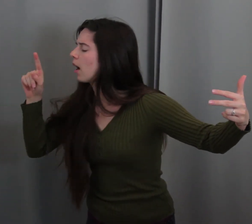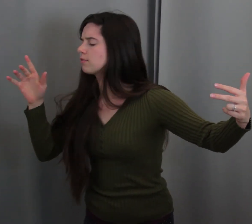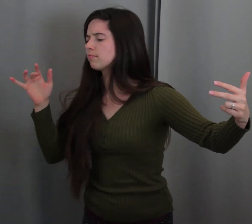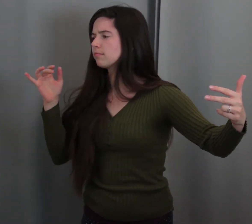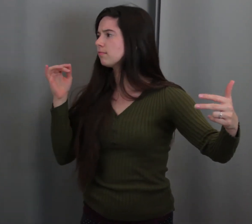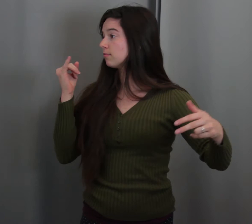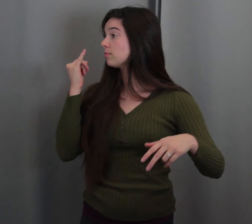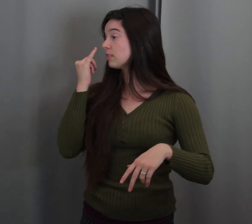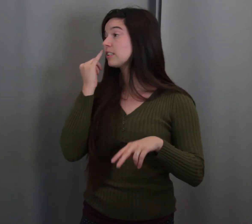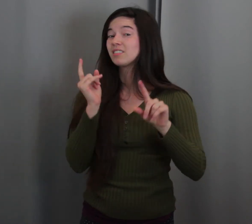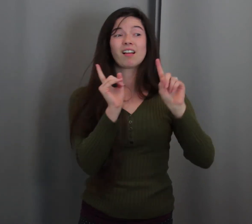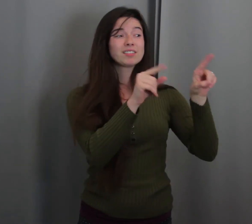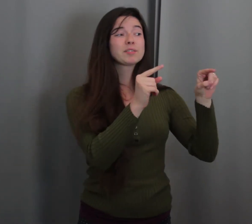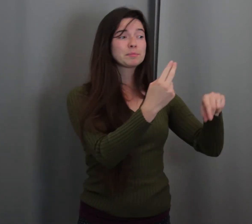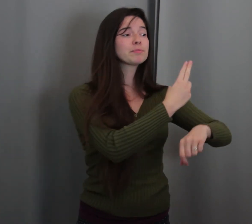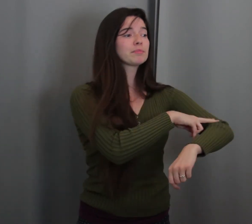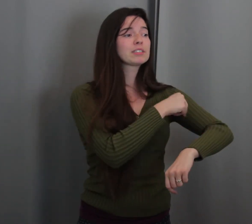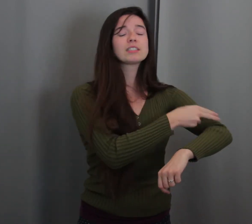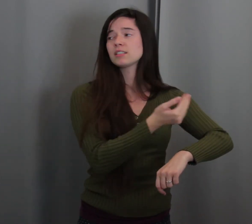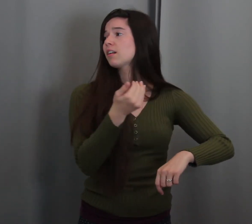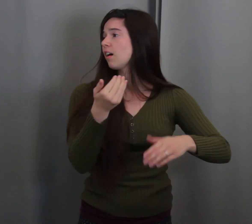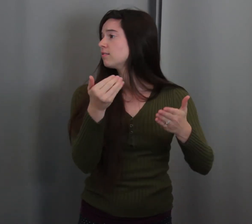I told him he was welcome to come again.